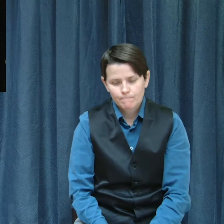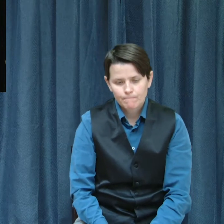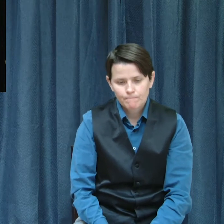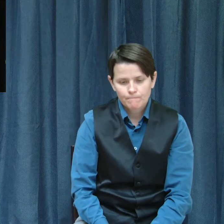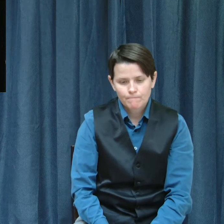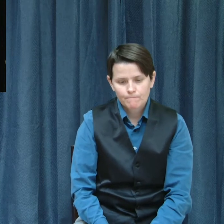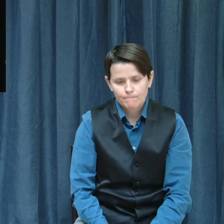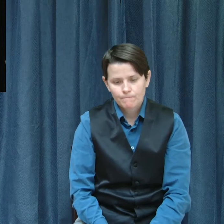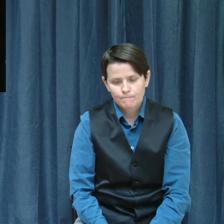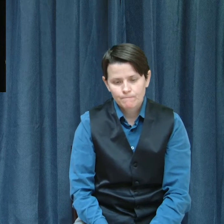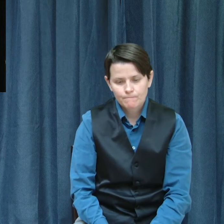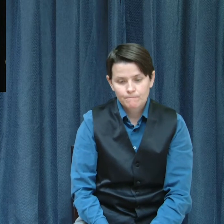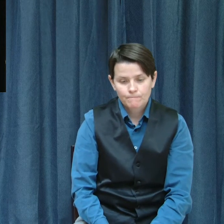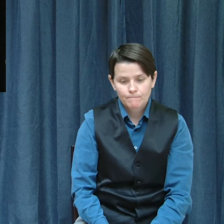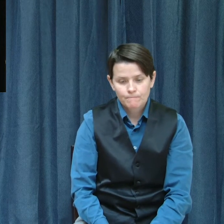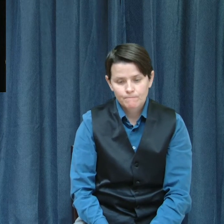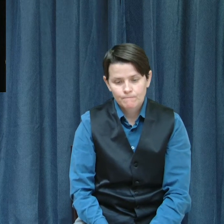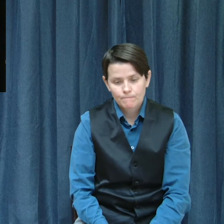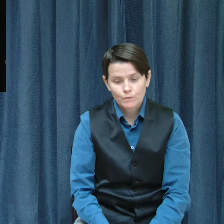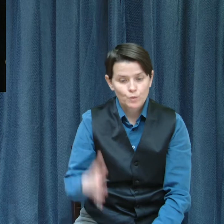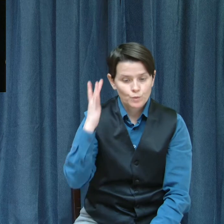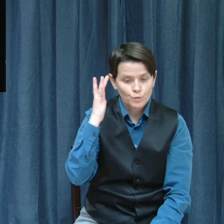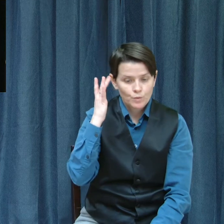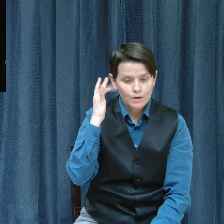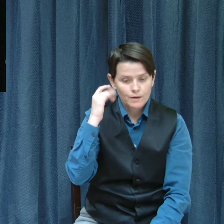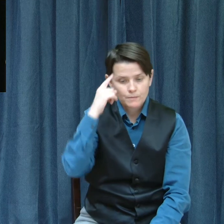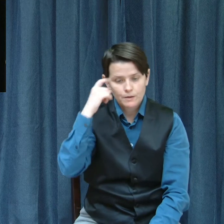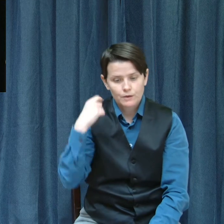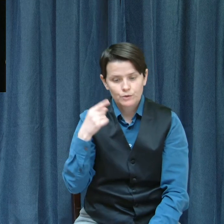are love.